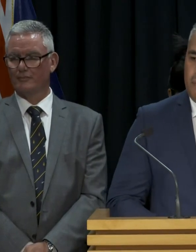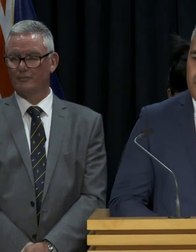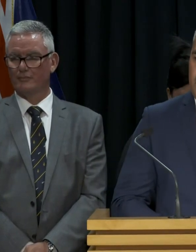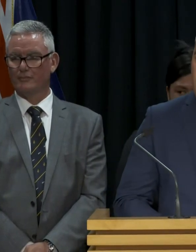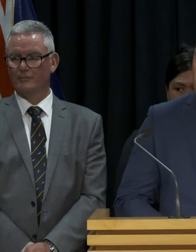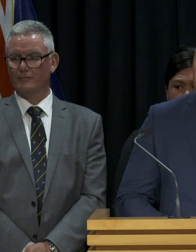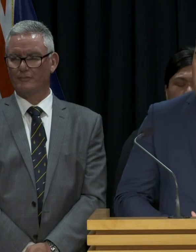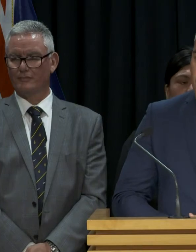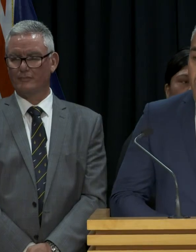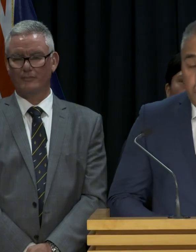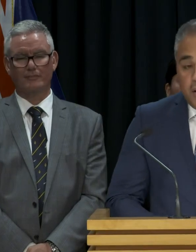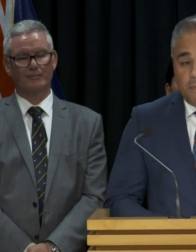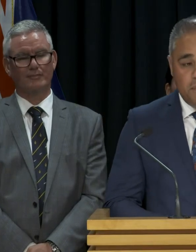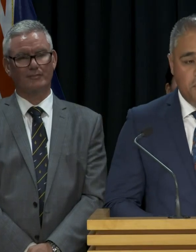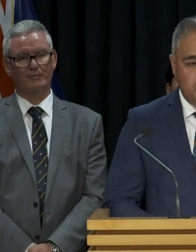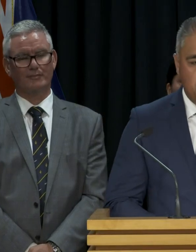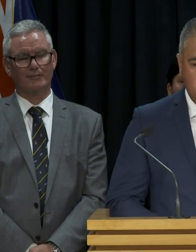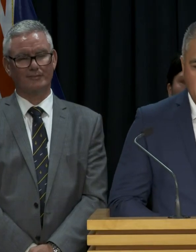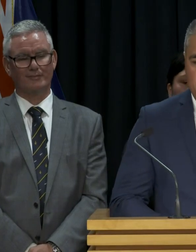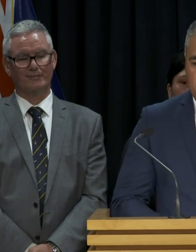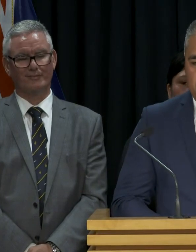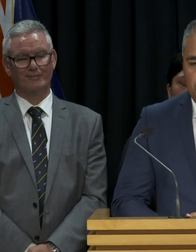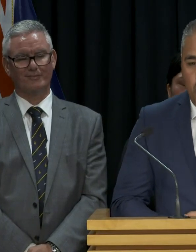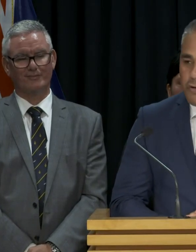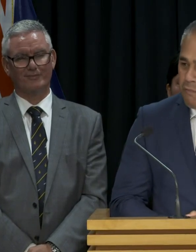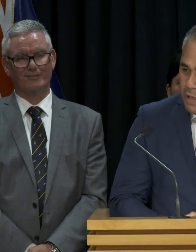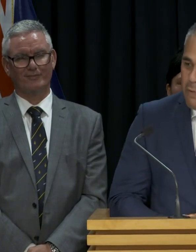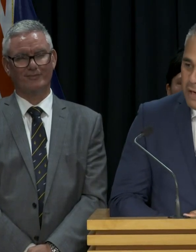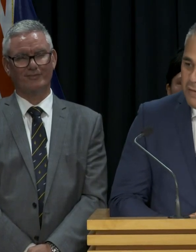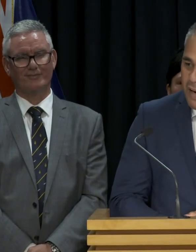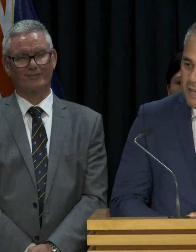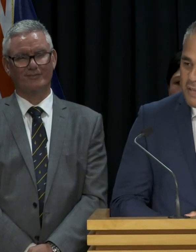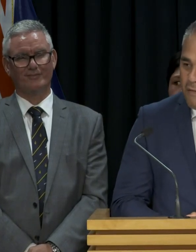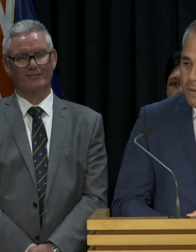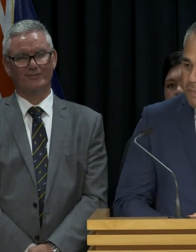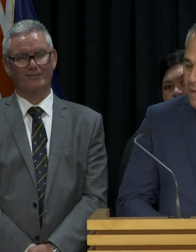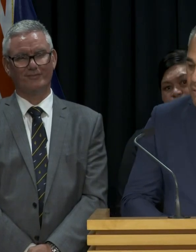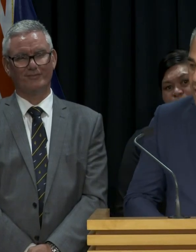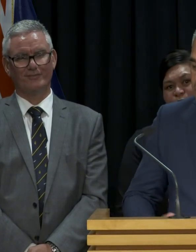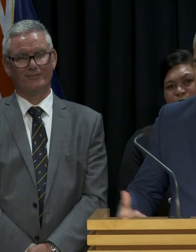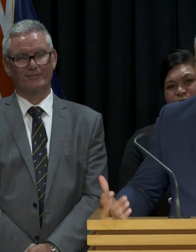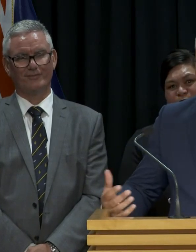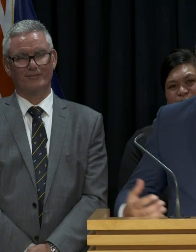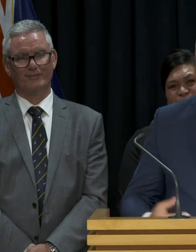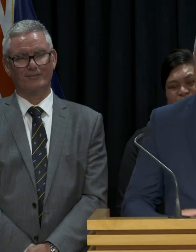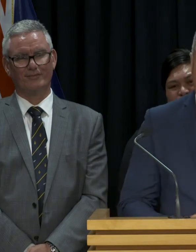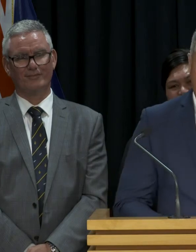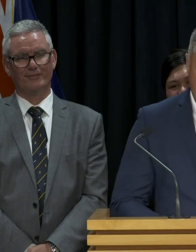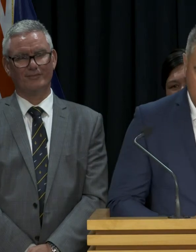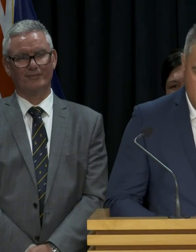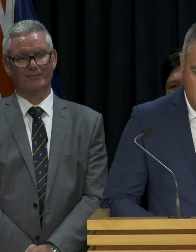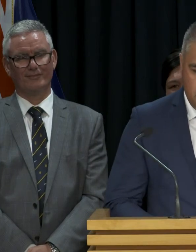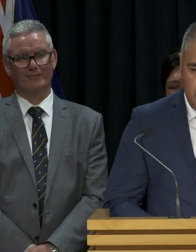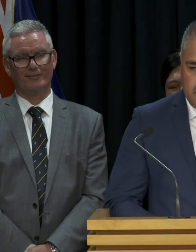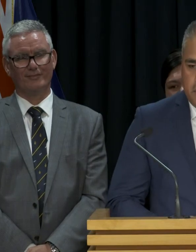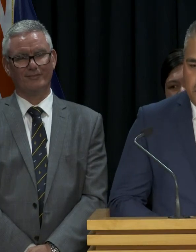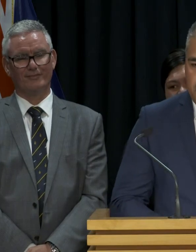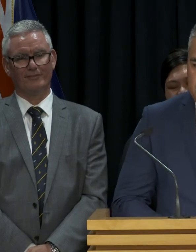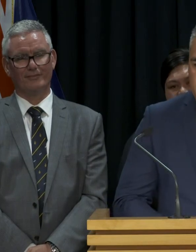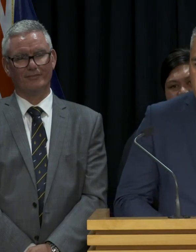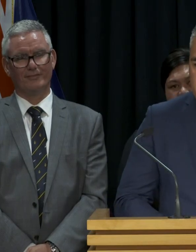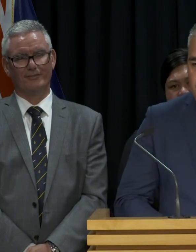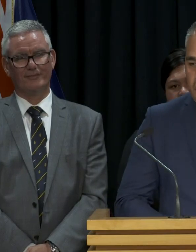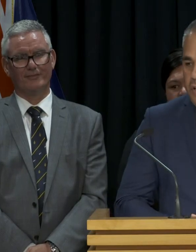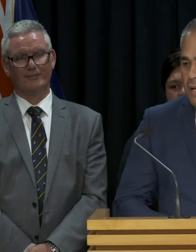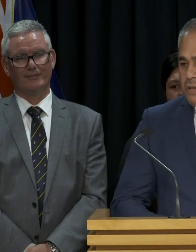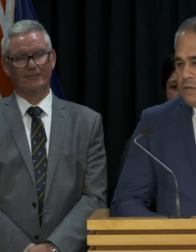it all been allocated? Oh, look, Ron did really well in the last government, and as my colleague Kelvin Davis has already